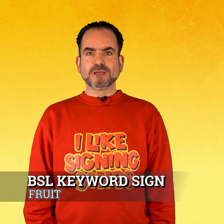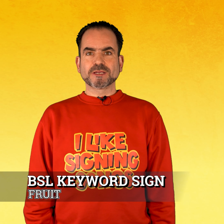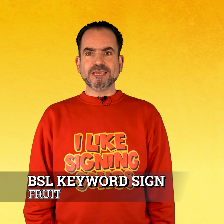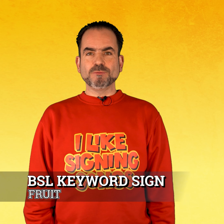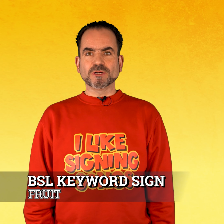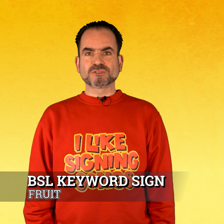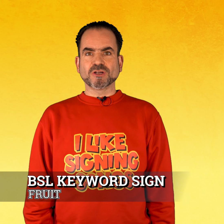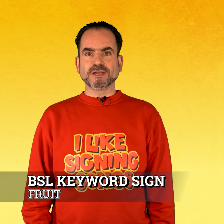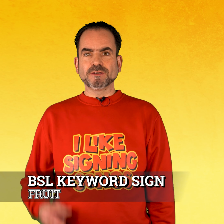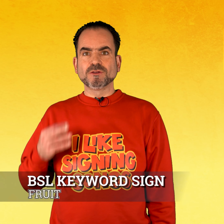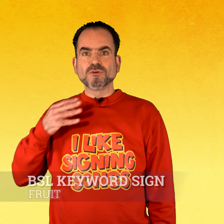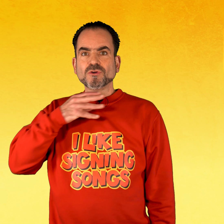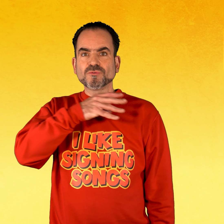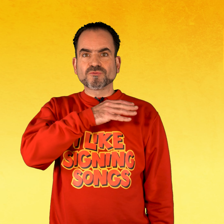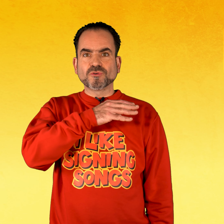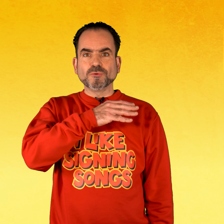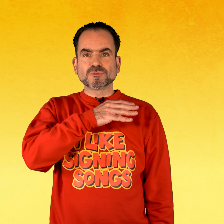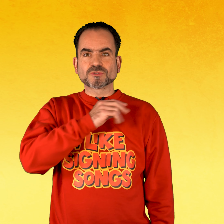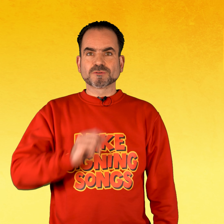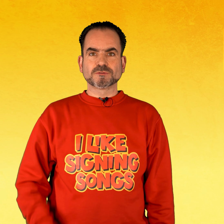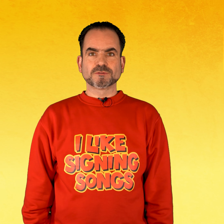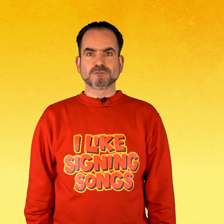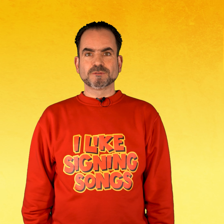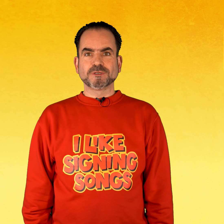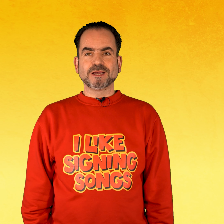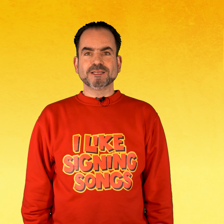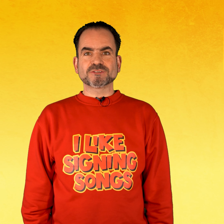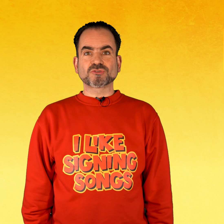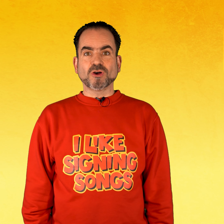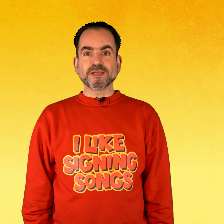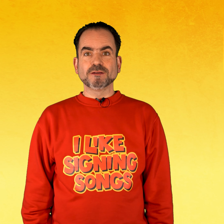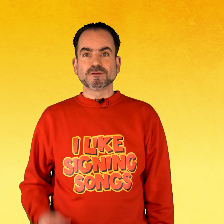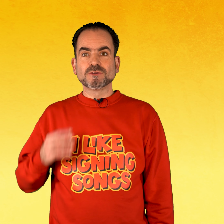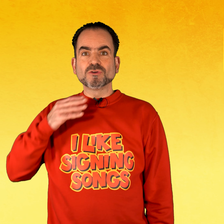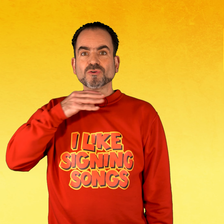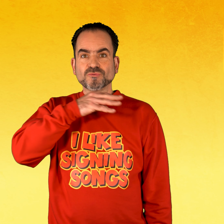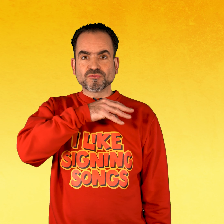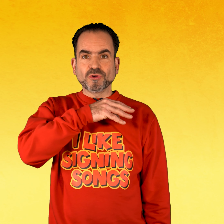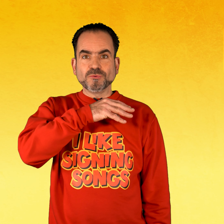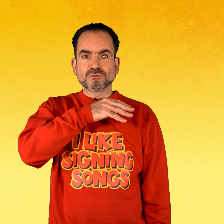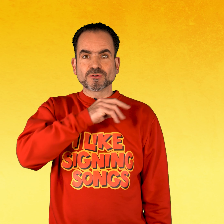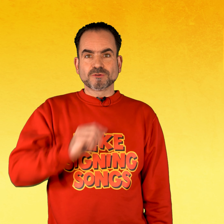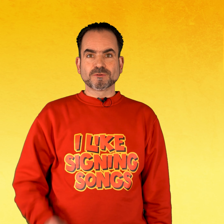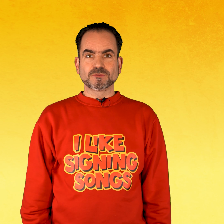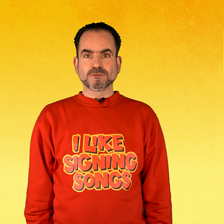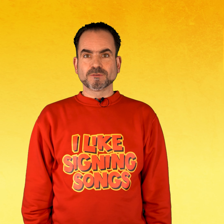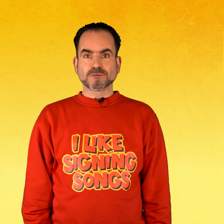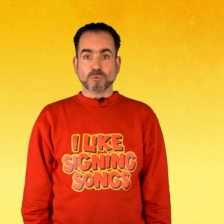BSL, keyword sign, fruit. Let's try fruit. One